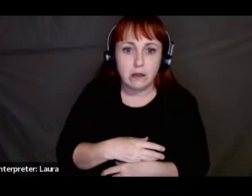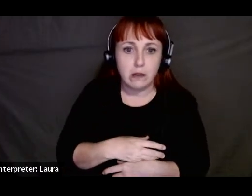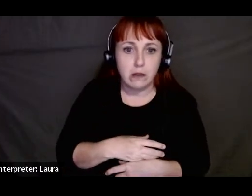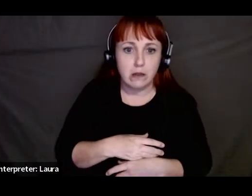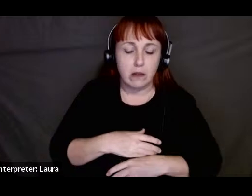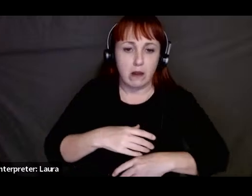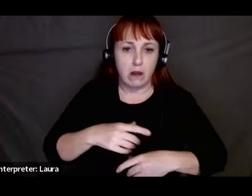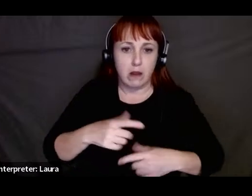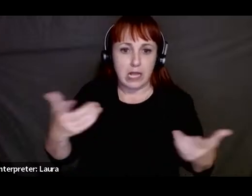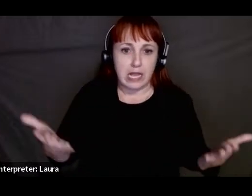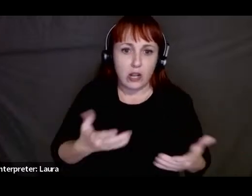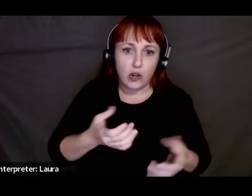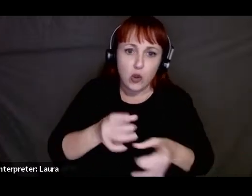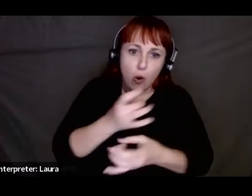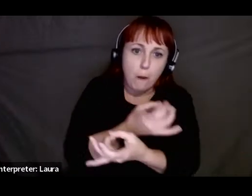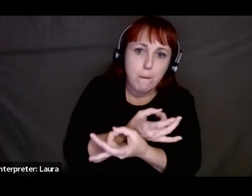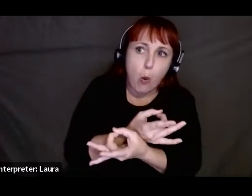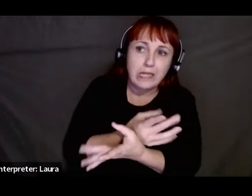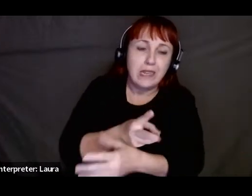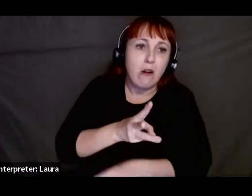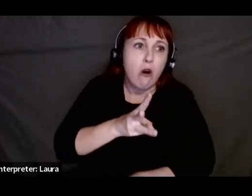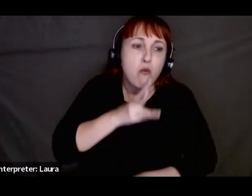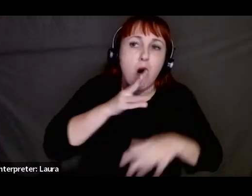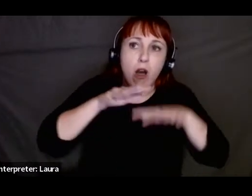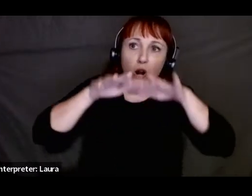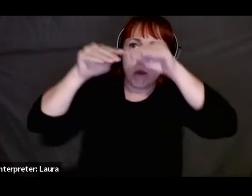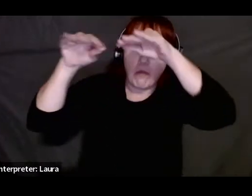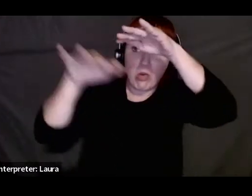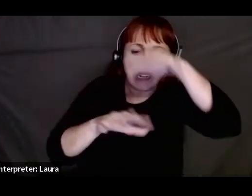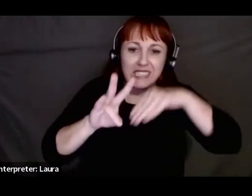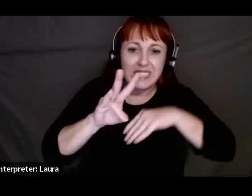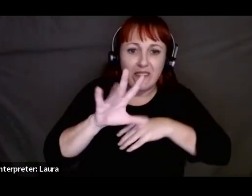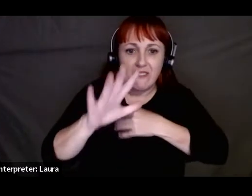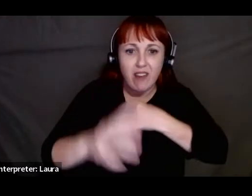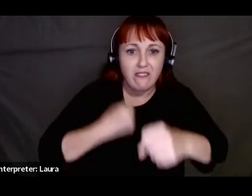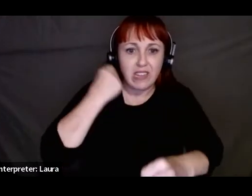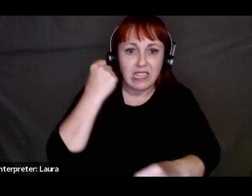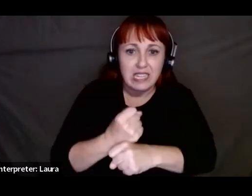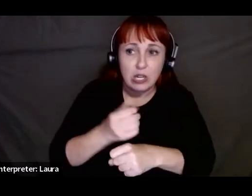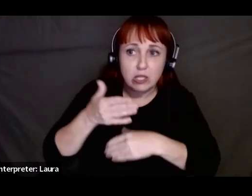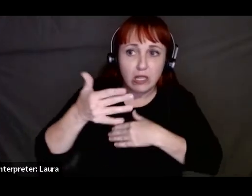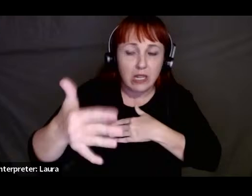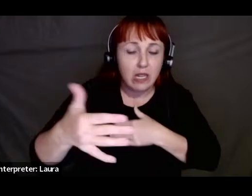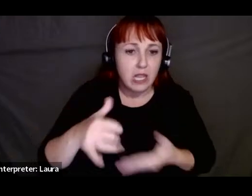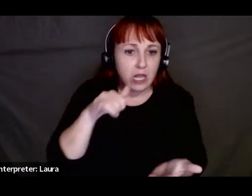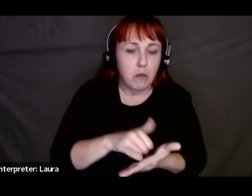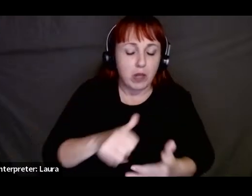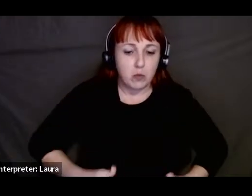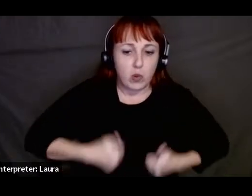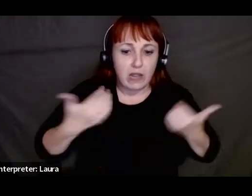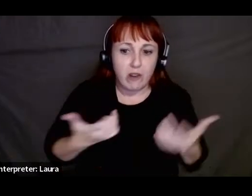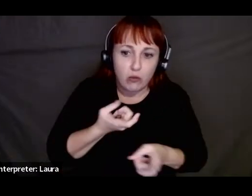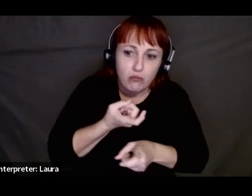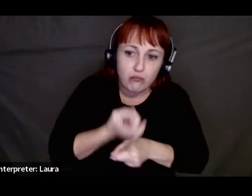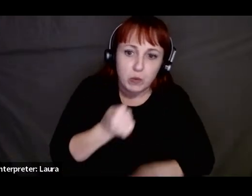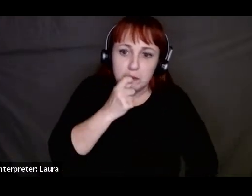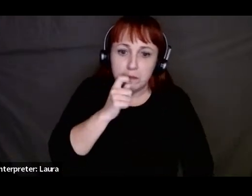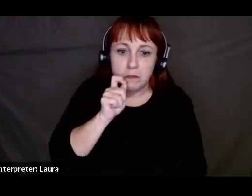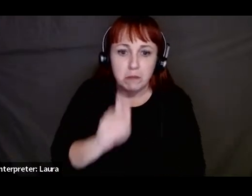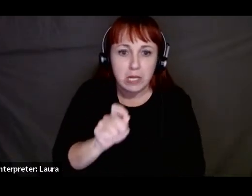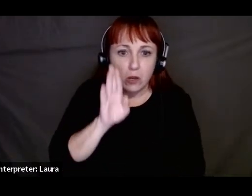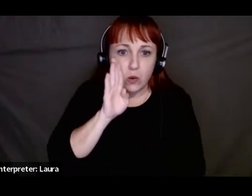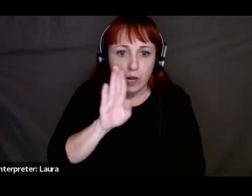table, you're poisoning our water. In 75 years, none of us will be able to live here. We will all